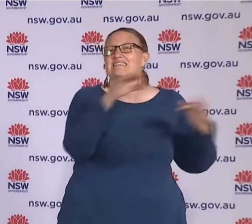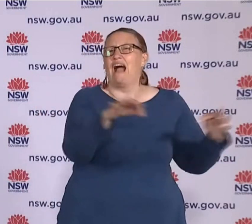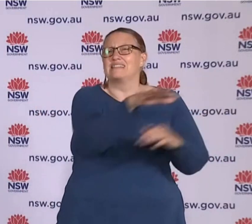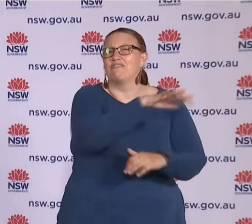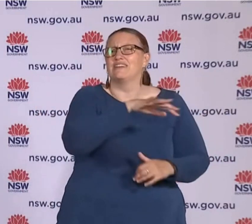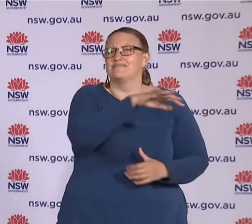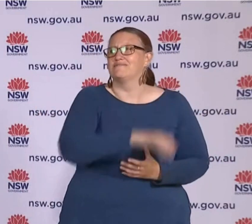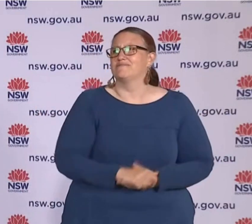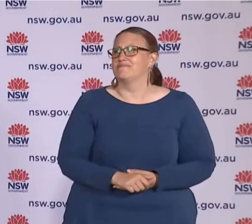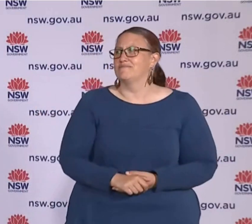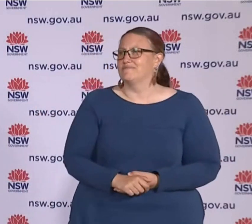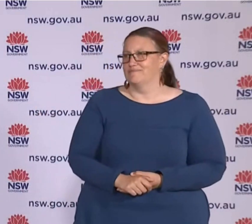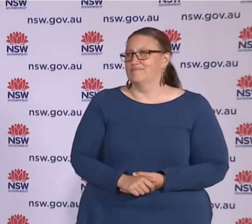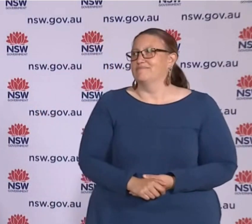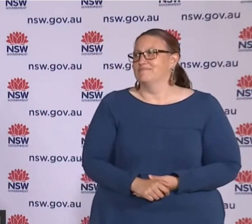Just in terms